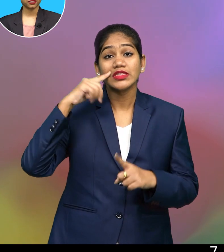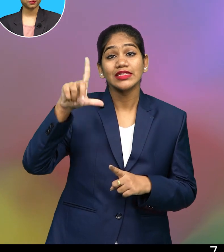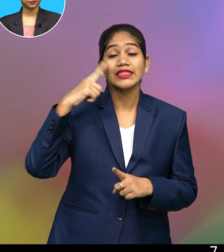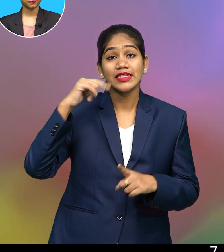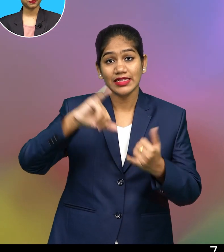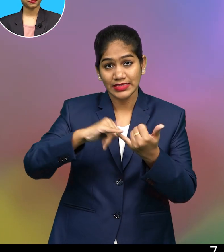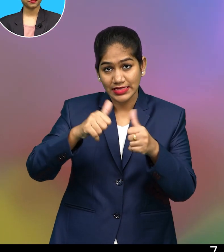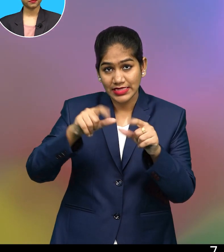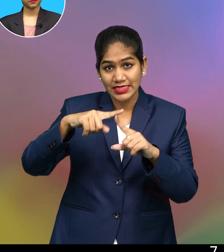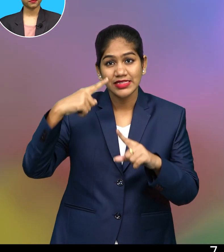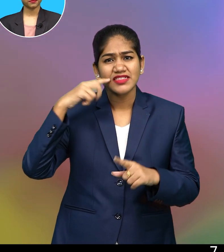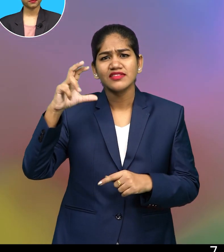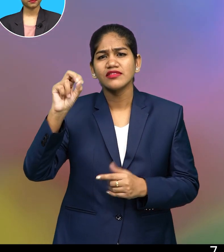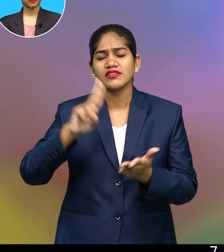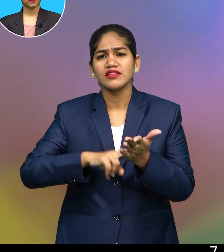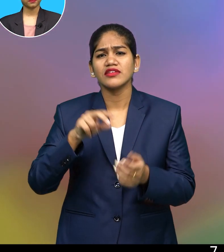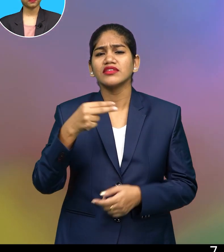Utilization.